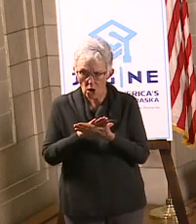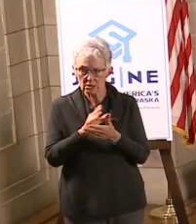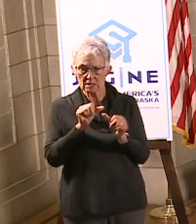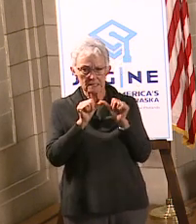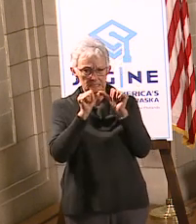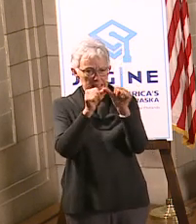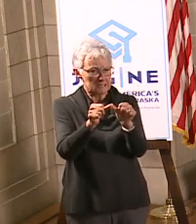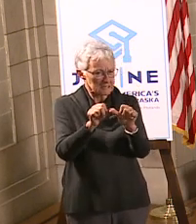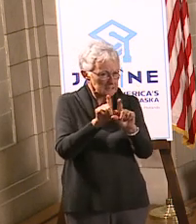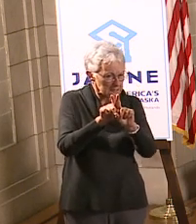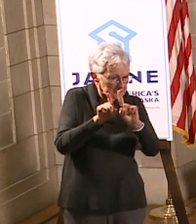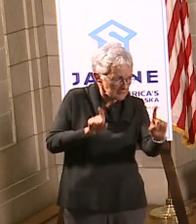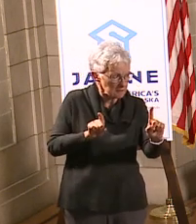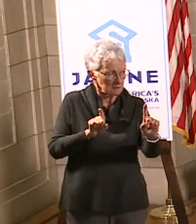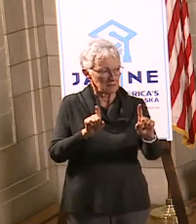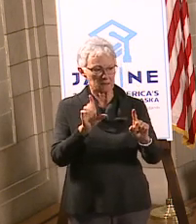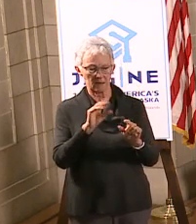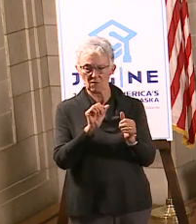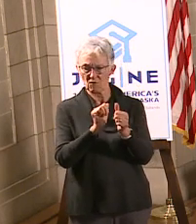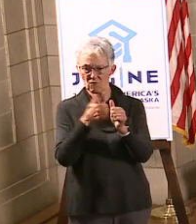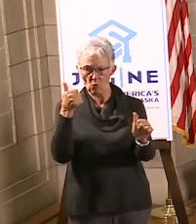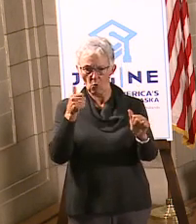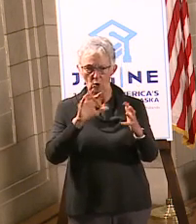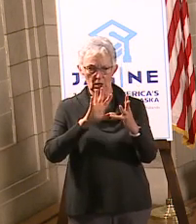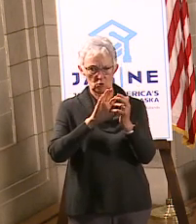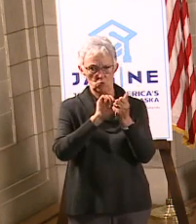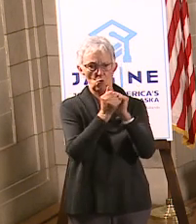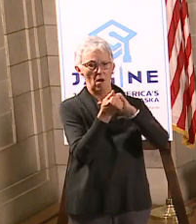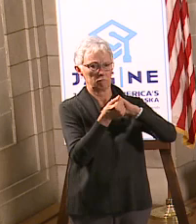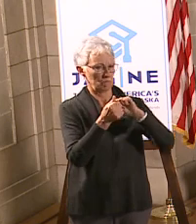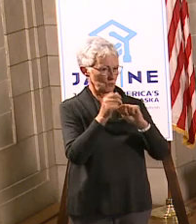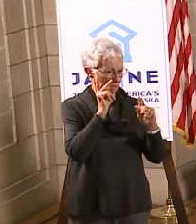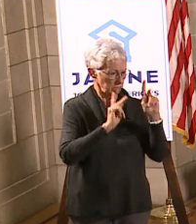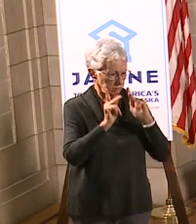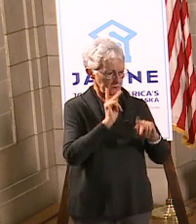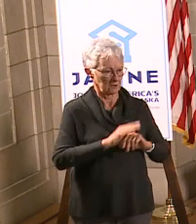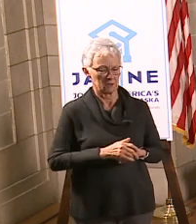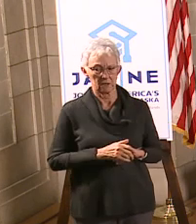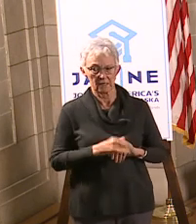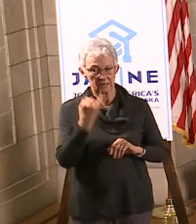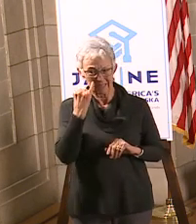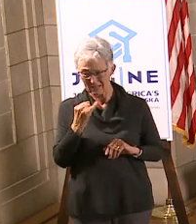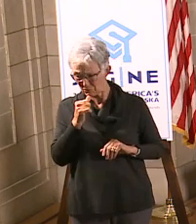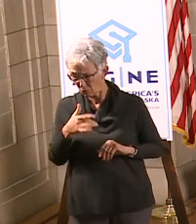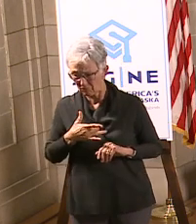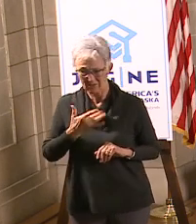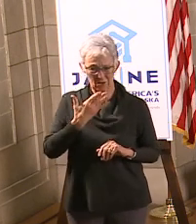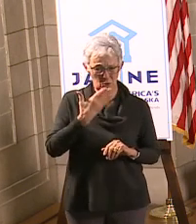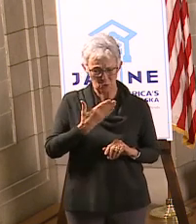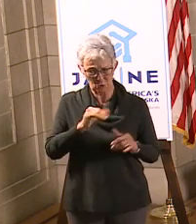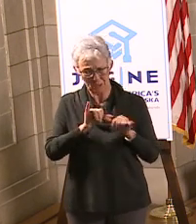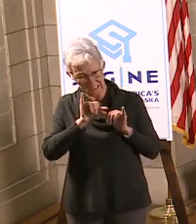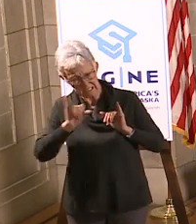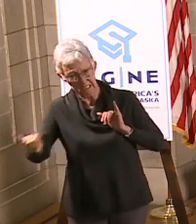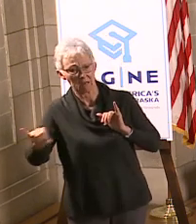being in crowds with lots of people, staying home when we don't feel well. And I think